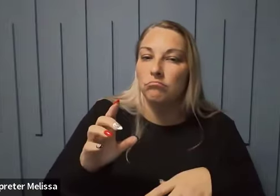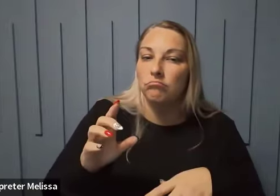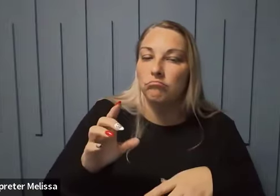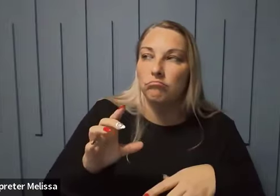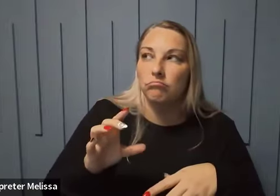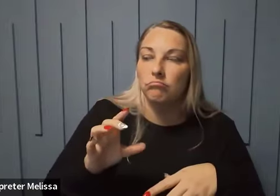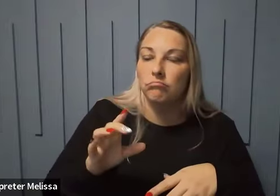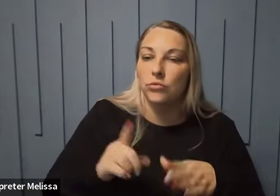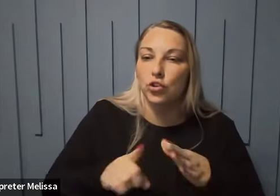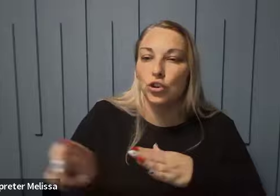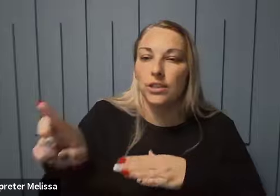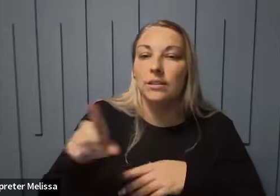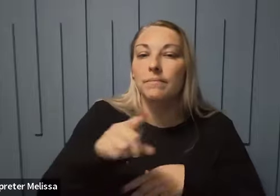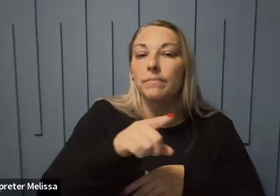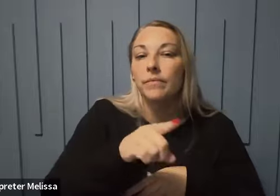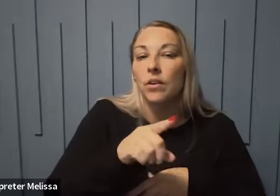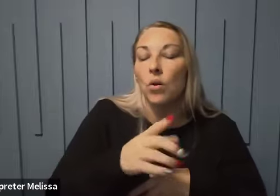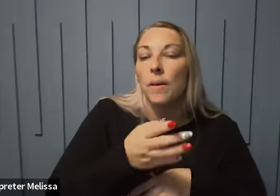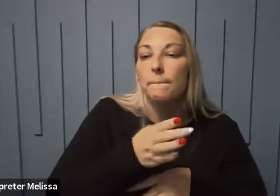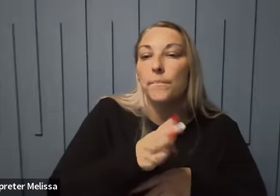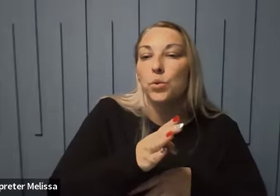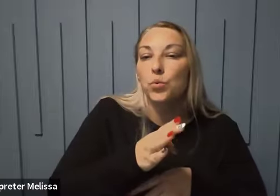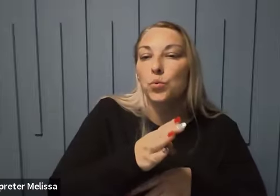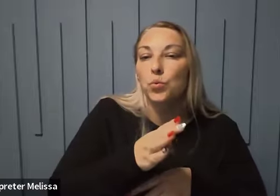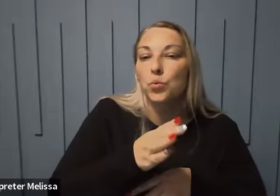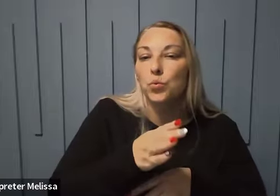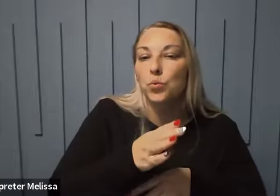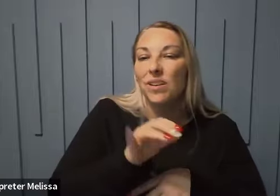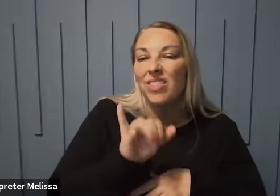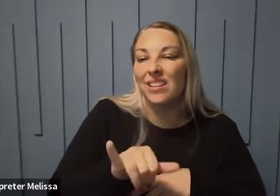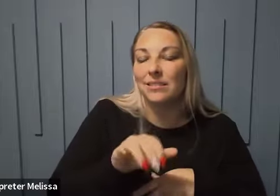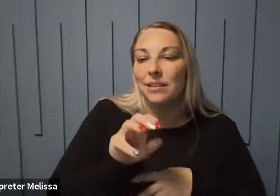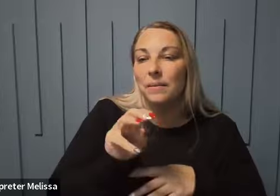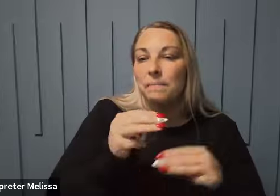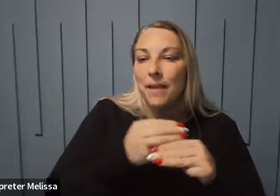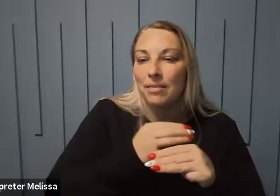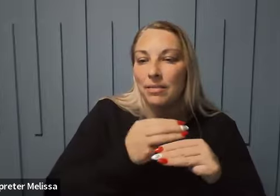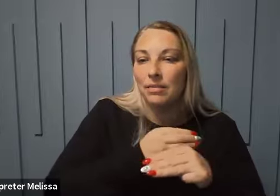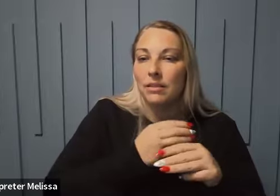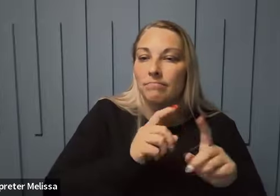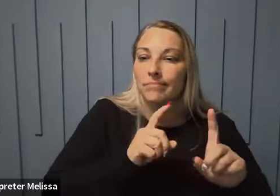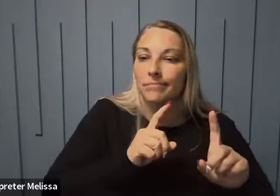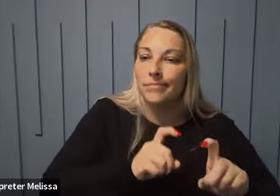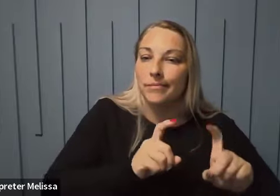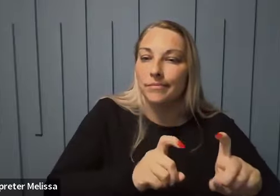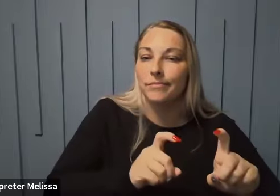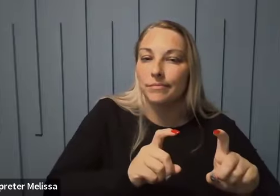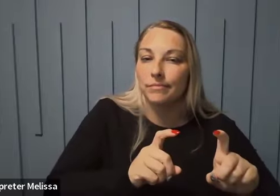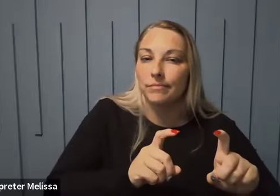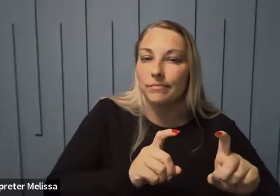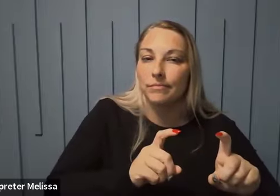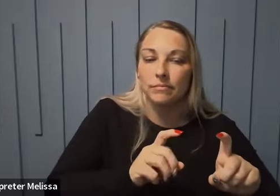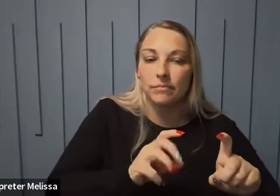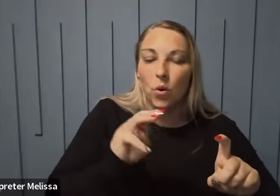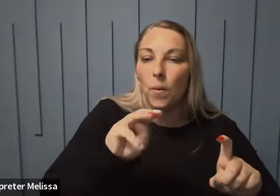the blue lines are the student. This is the NWA MAP assessment for reading that I used to gather this data. This is